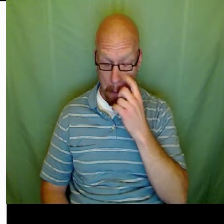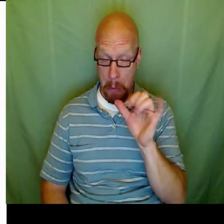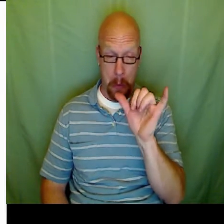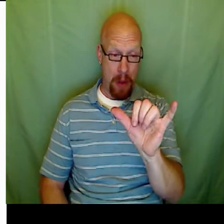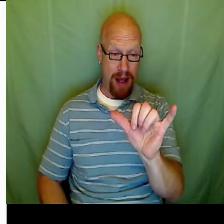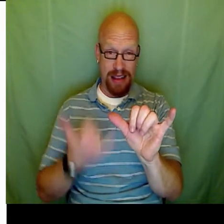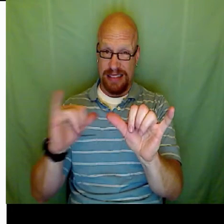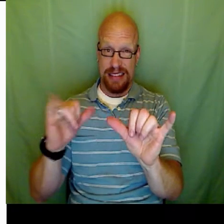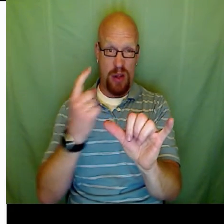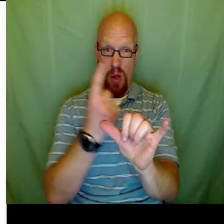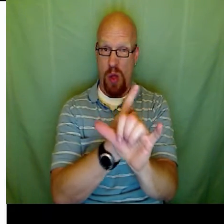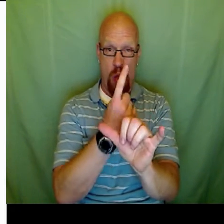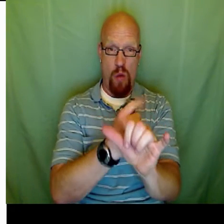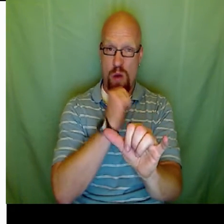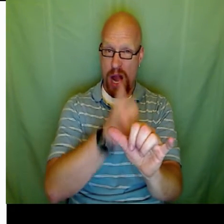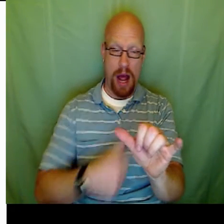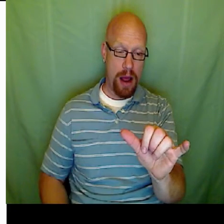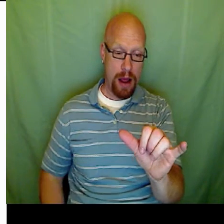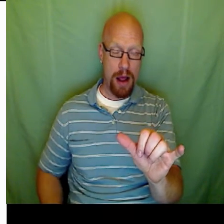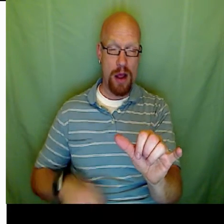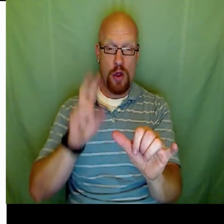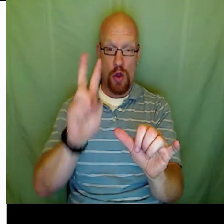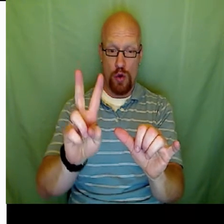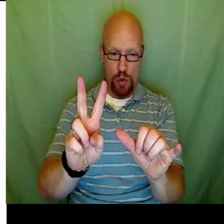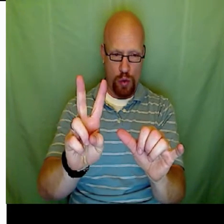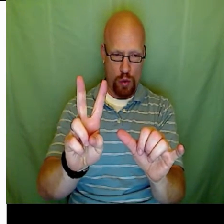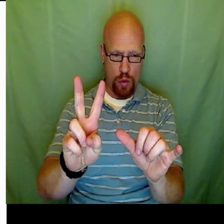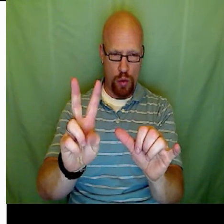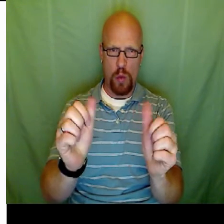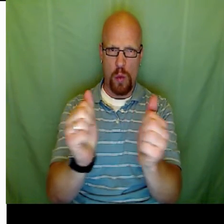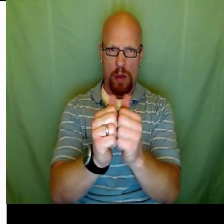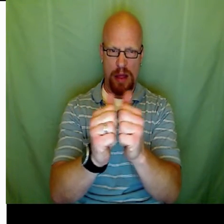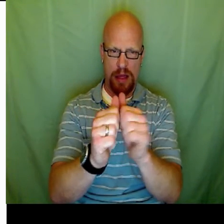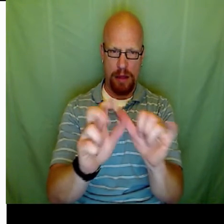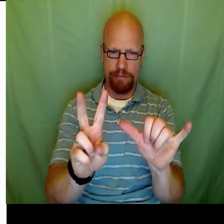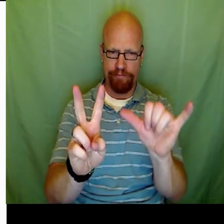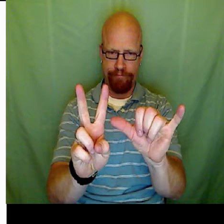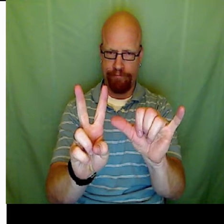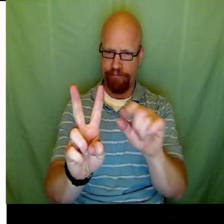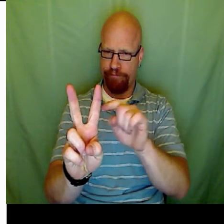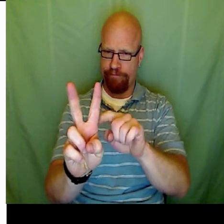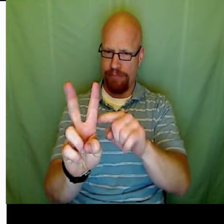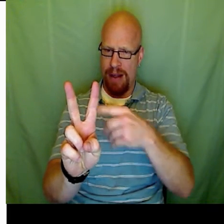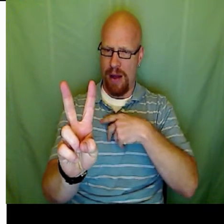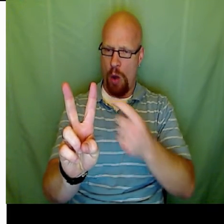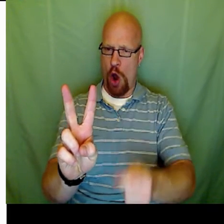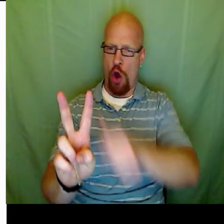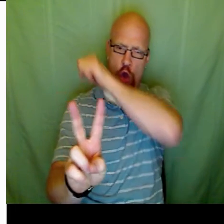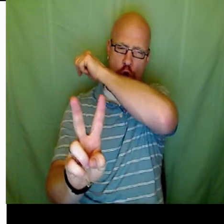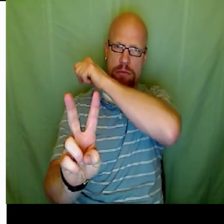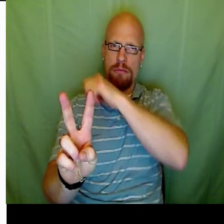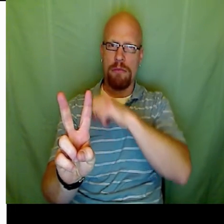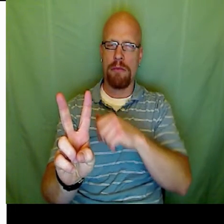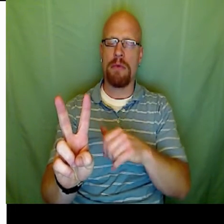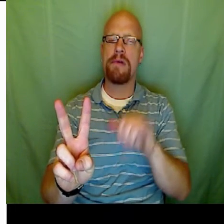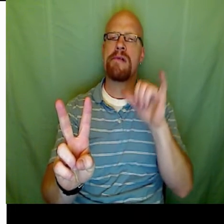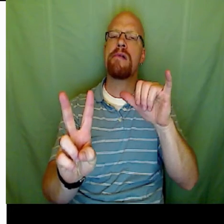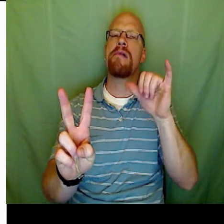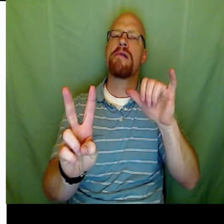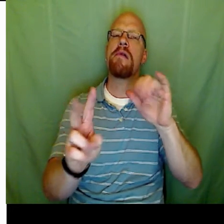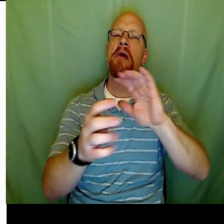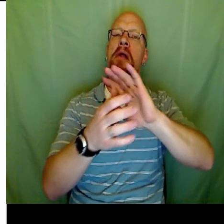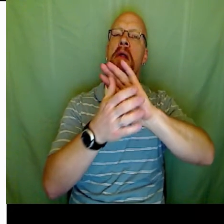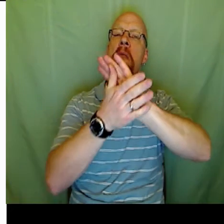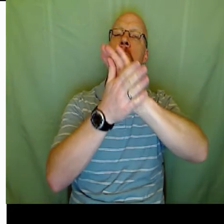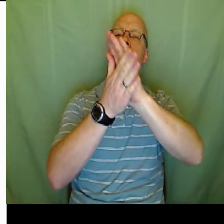plus 3. Now the y still isn't by itself. It's 2 times y. I'd like to have y, just